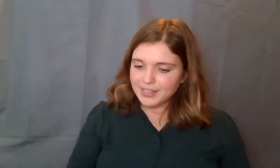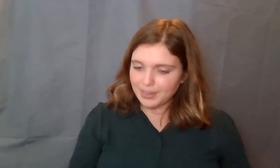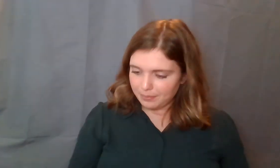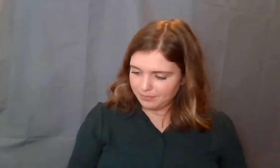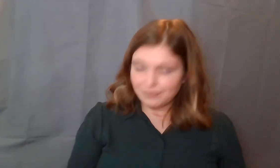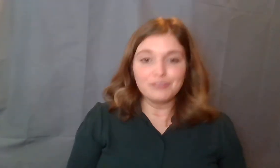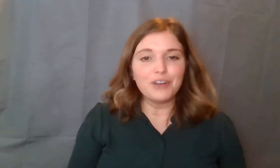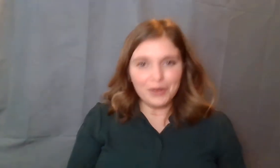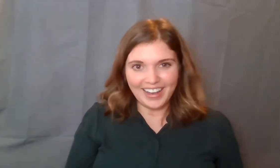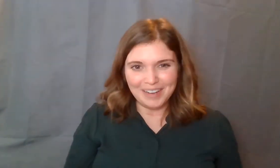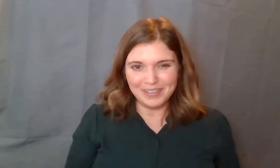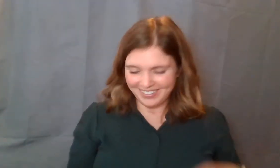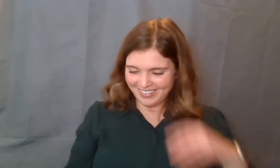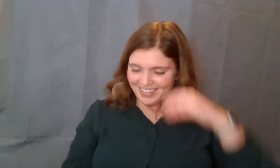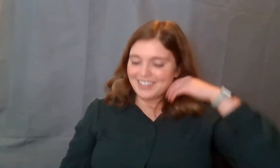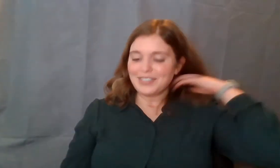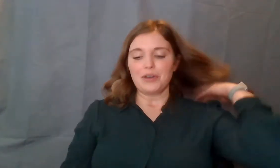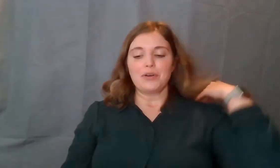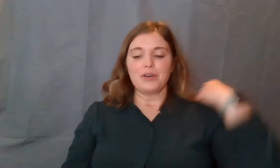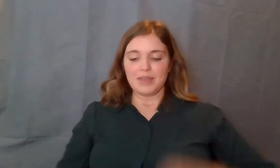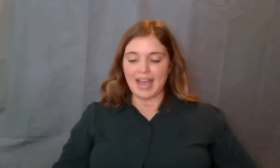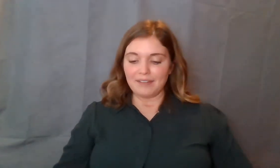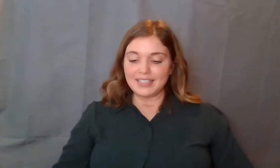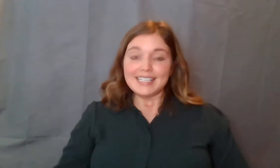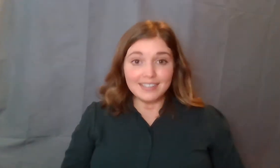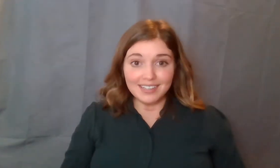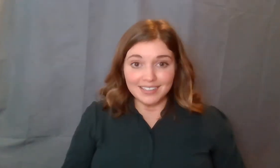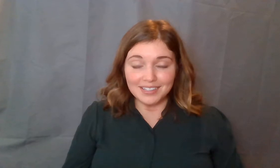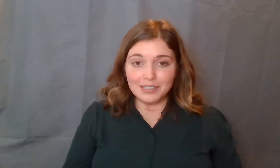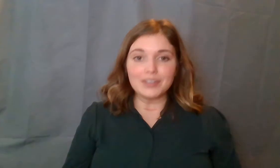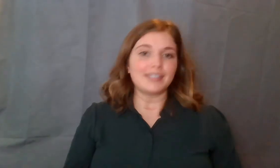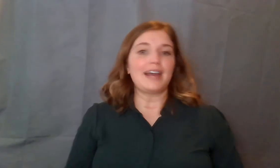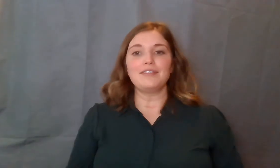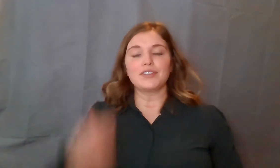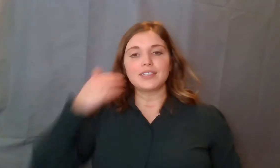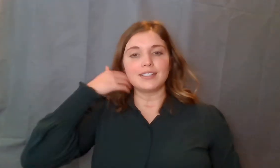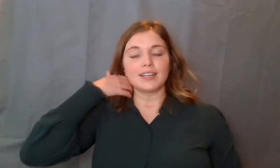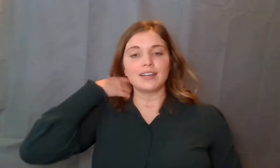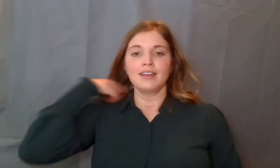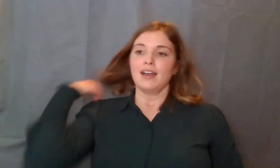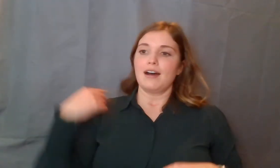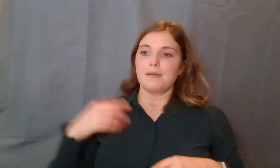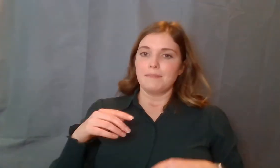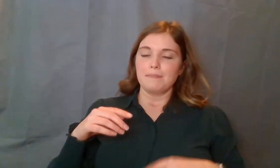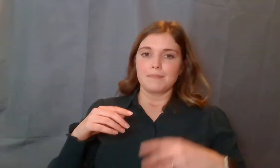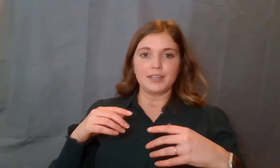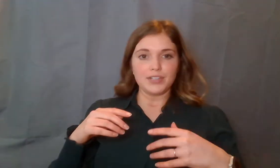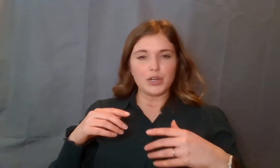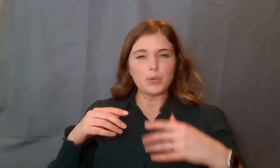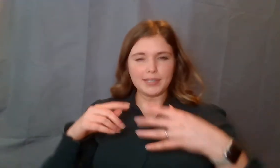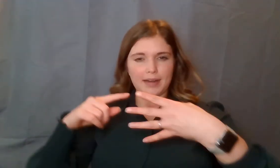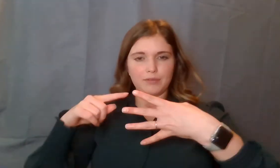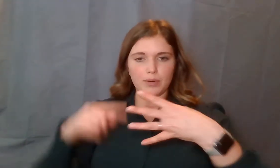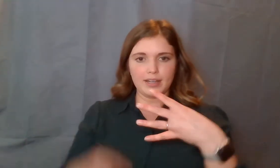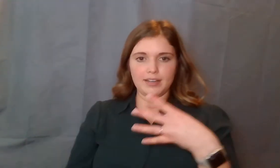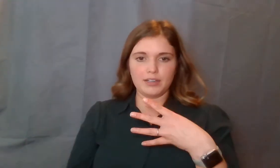up, vocab. So we have seasons. So the sign for season, there's a newer sign for it. You